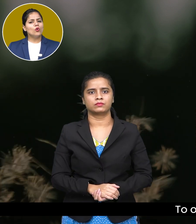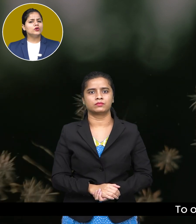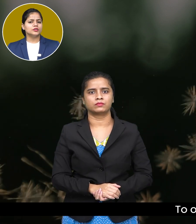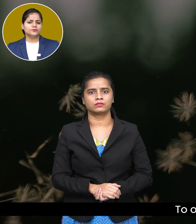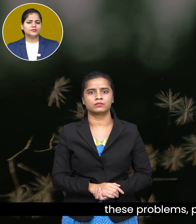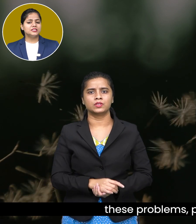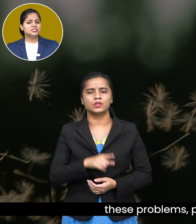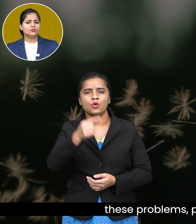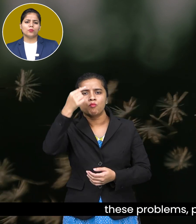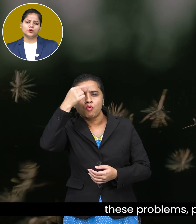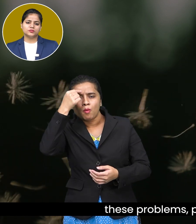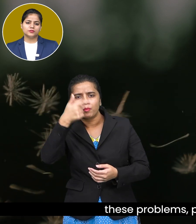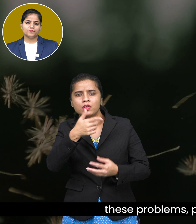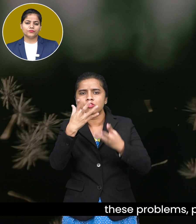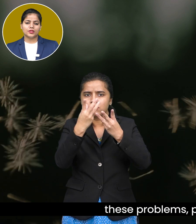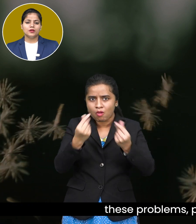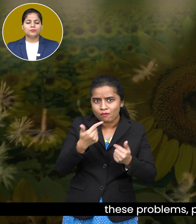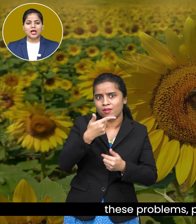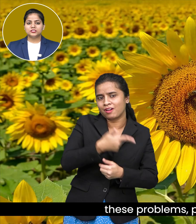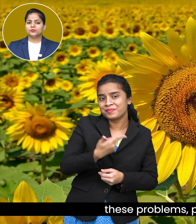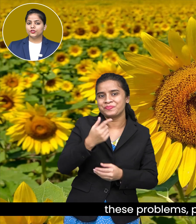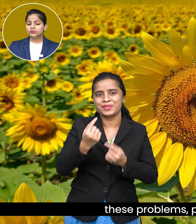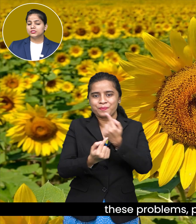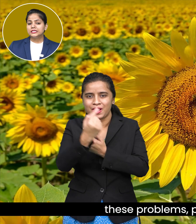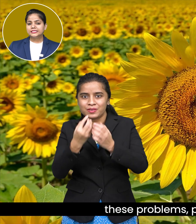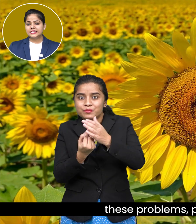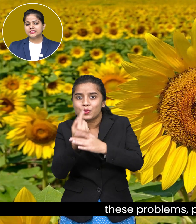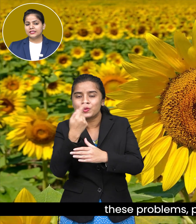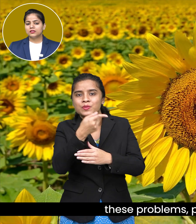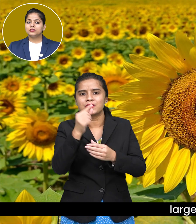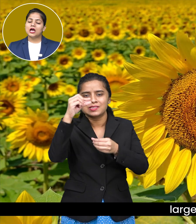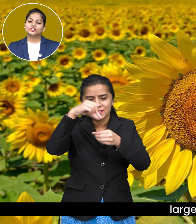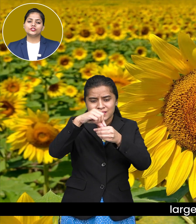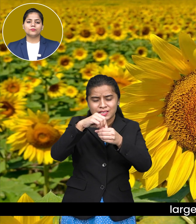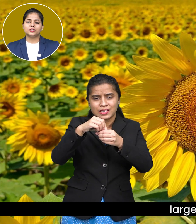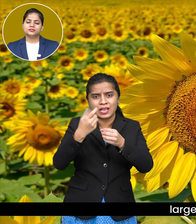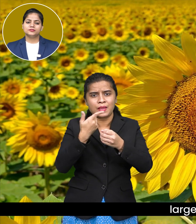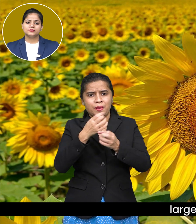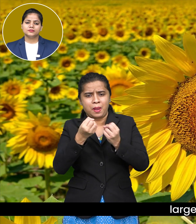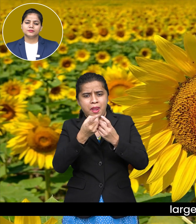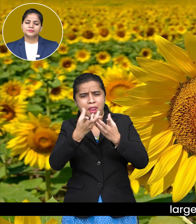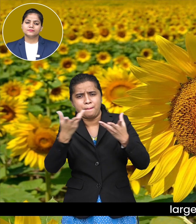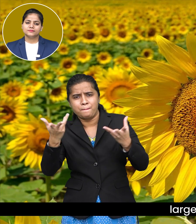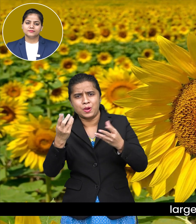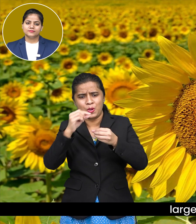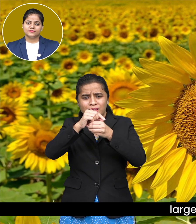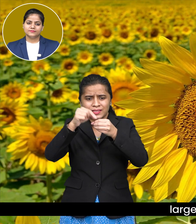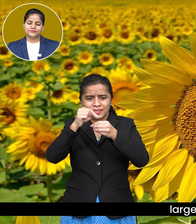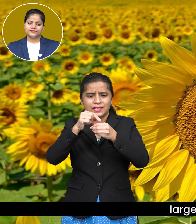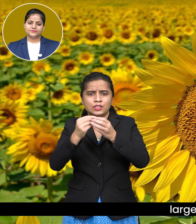To overcome these problems, plants produce seeds in large numbers.